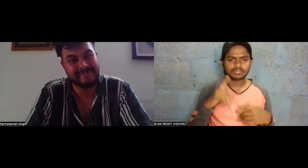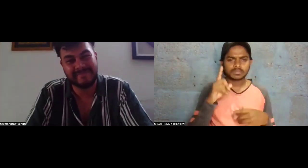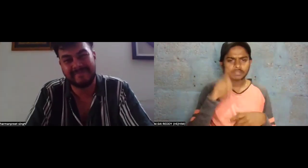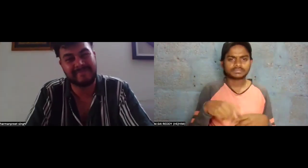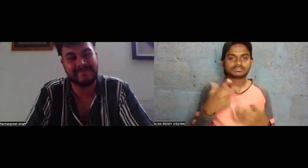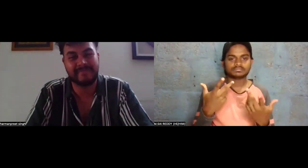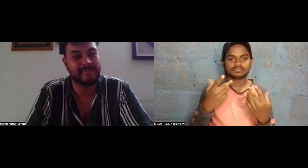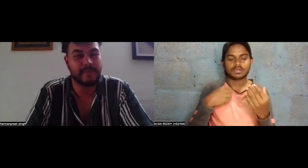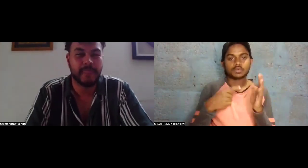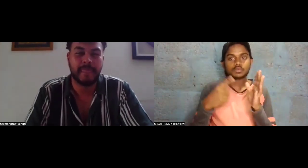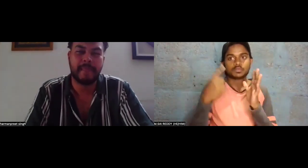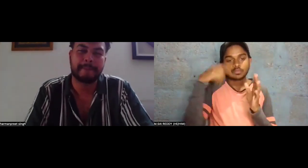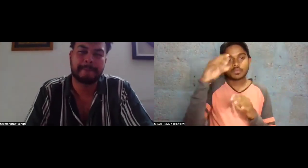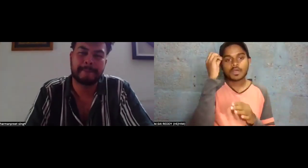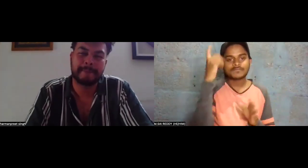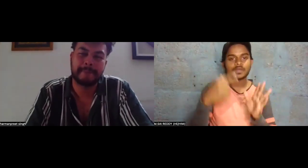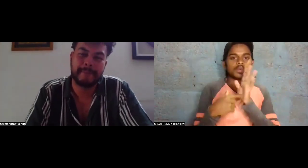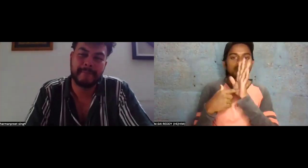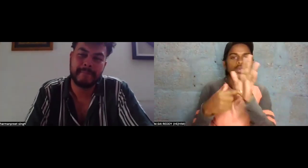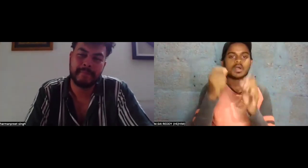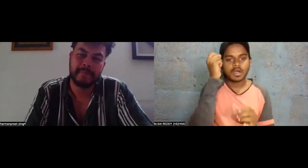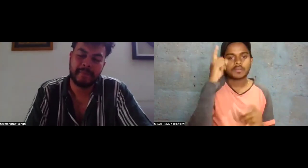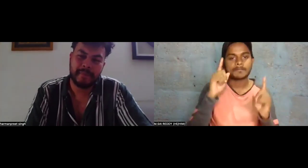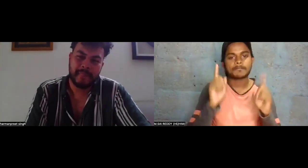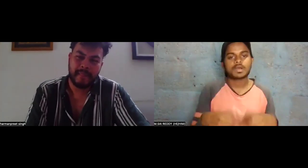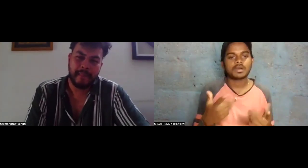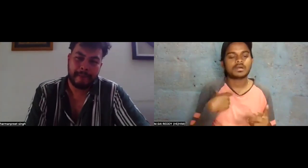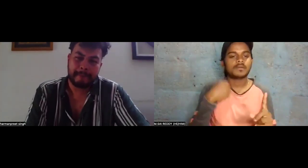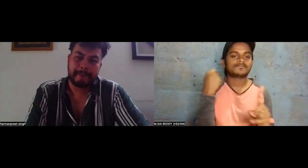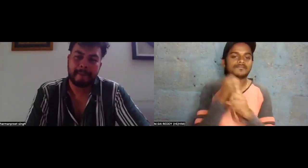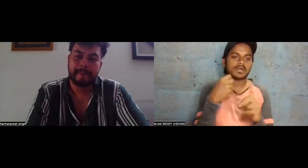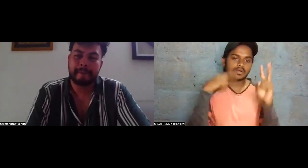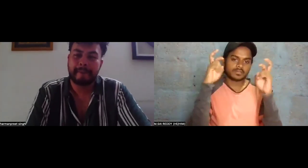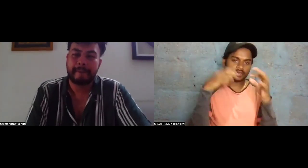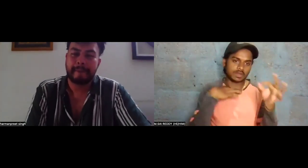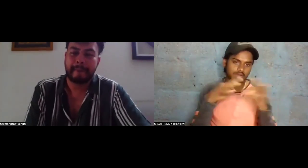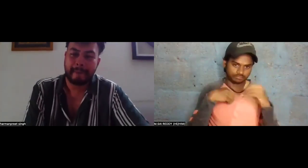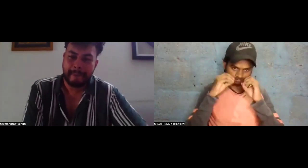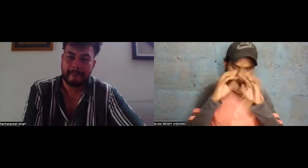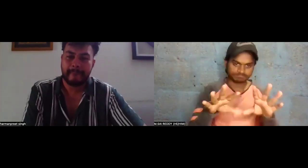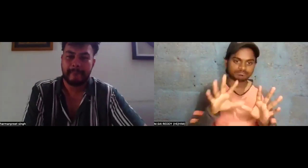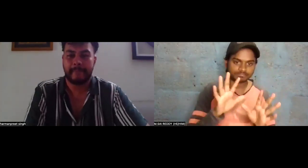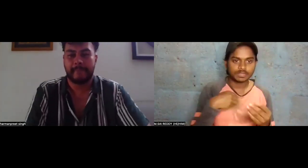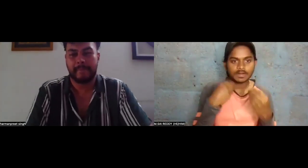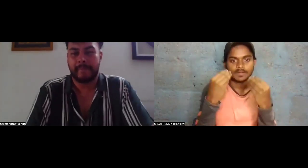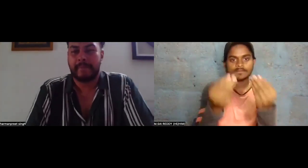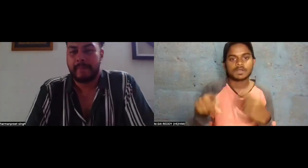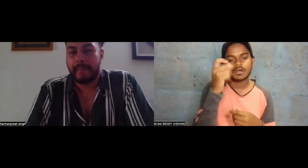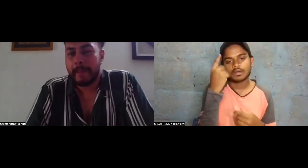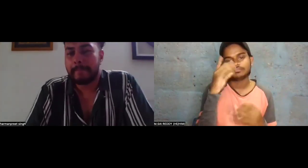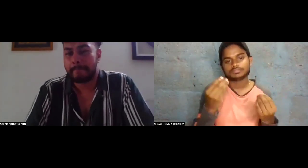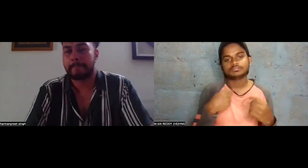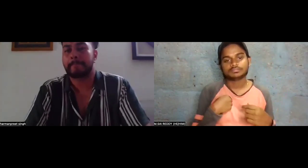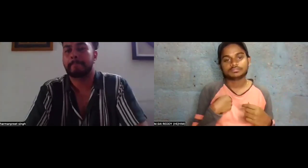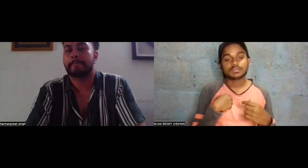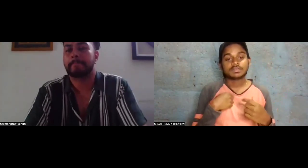So, for example, it's more important, that people should be aware. Any identity we are expressing